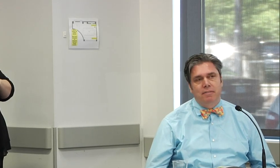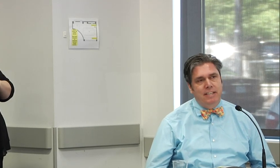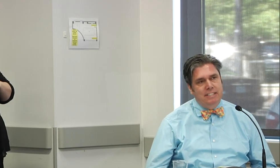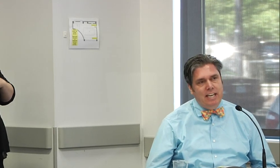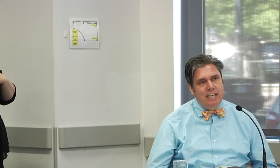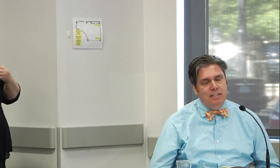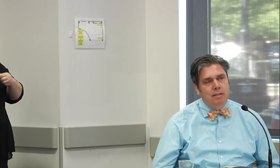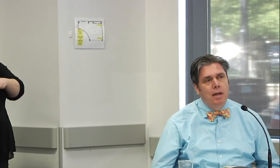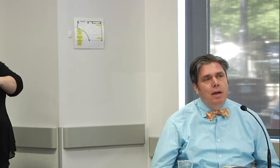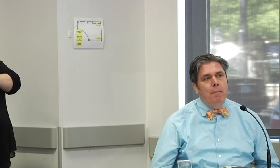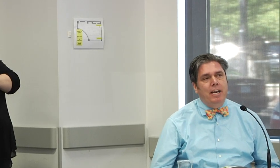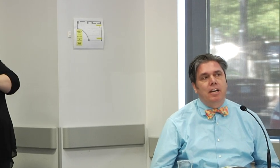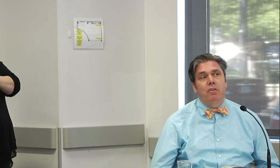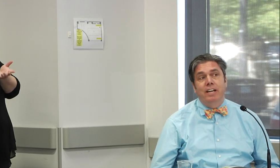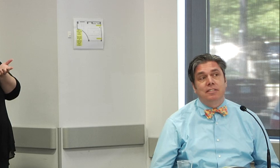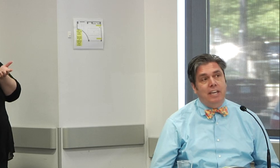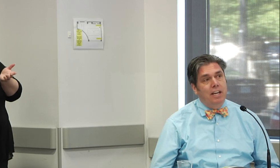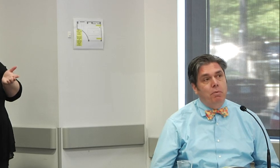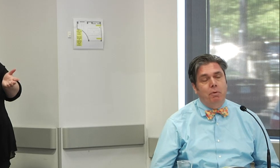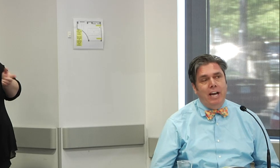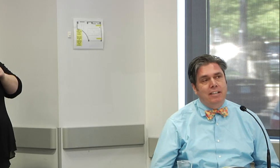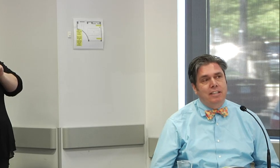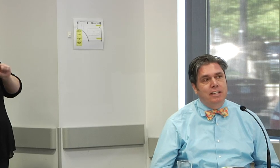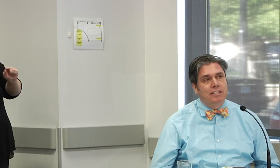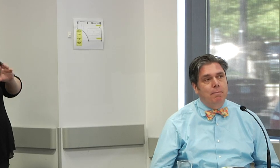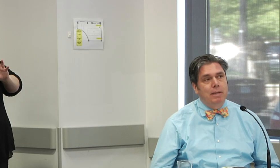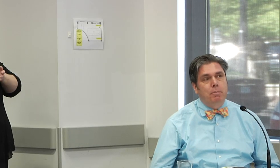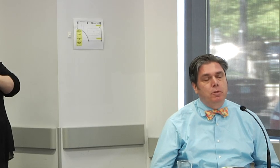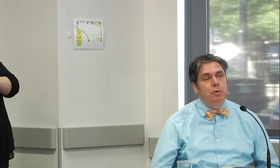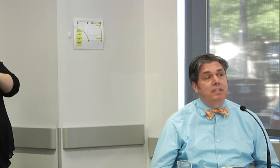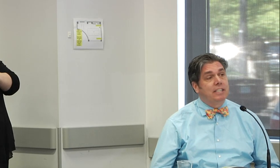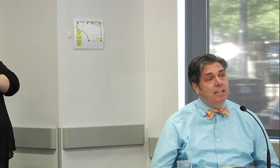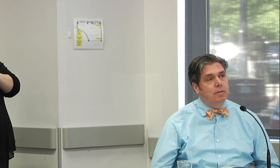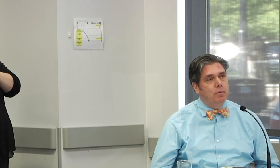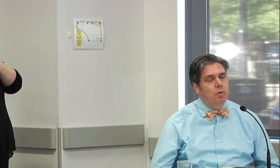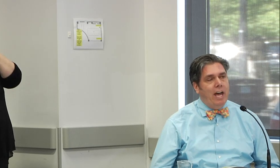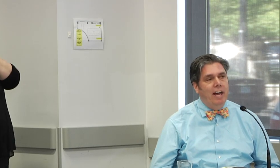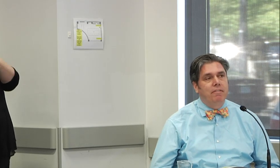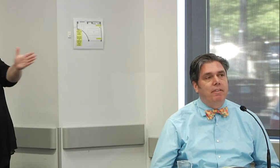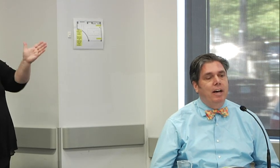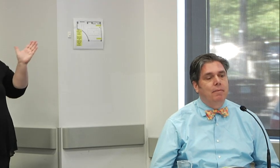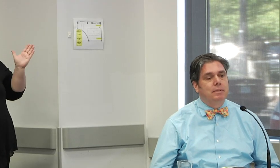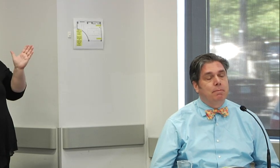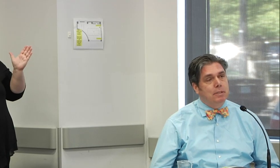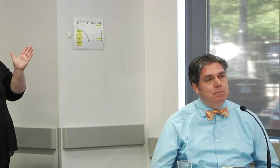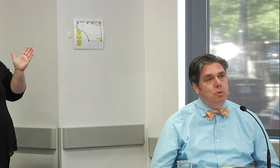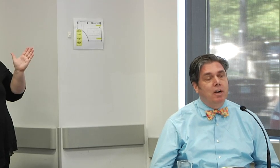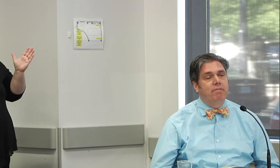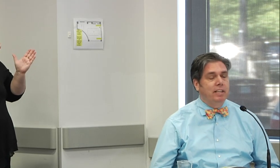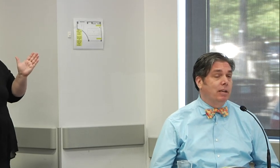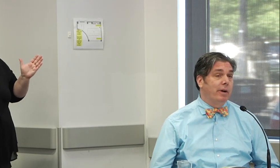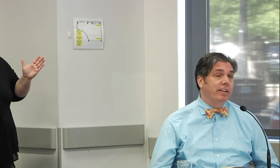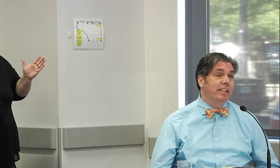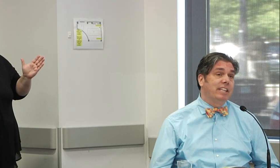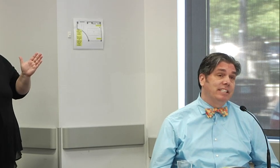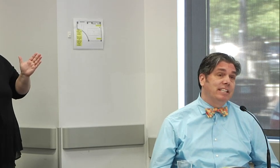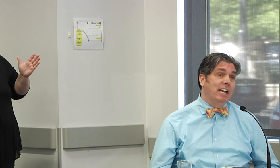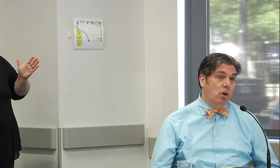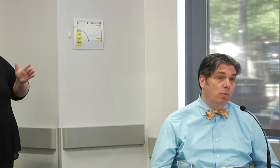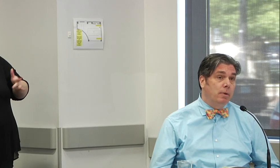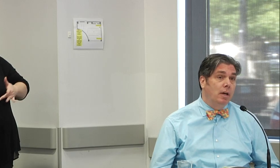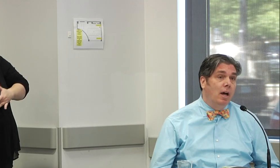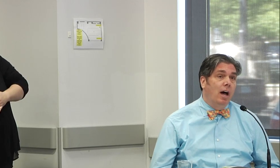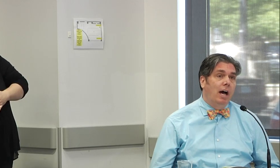specified settings. But on a grand scale, what we're asking is that people who are sick, who have symptoms, who aren't feeling well, that they stay